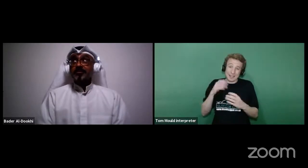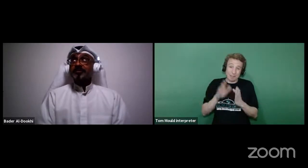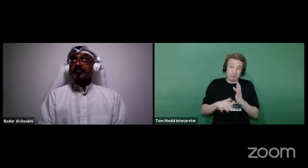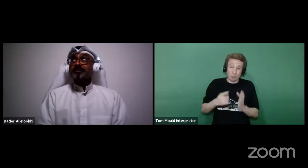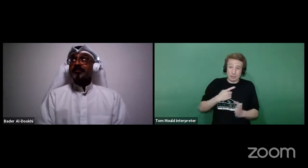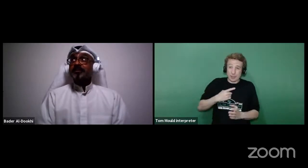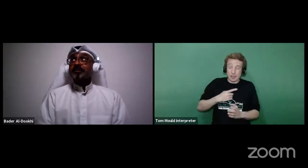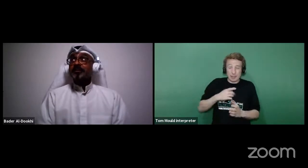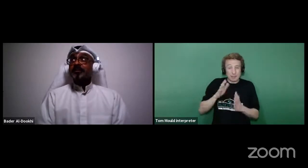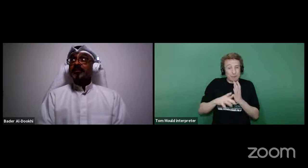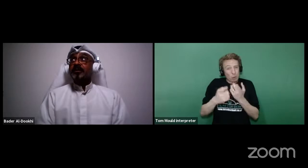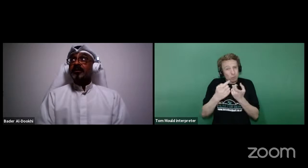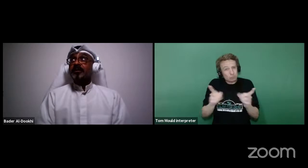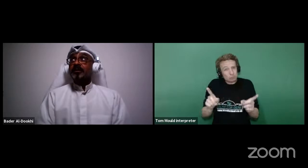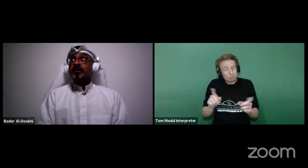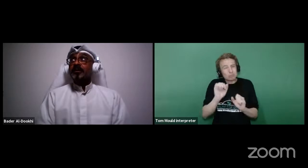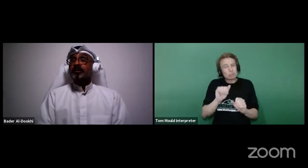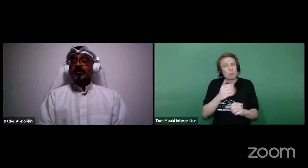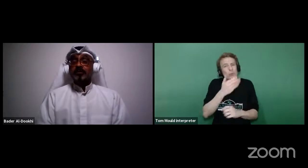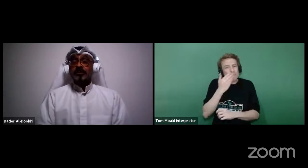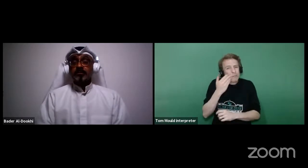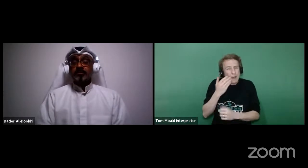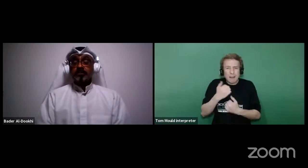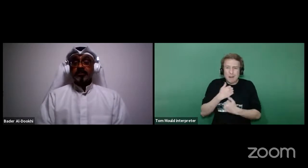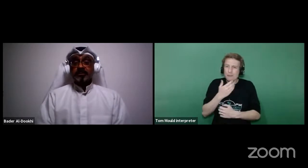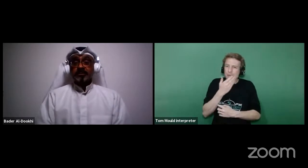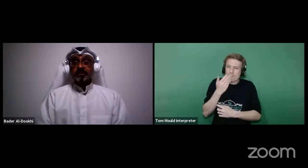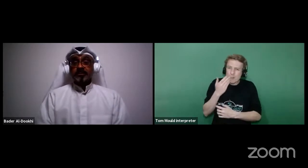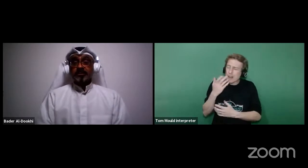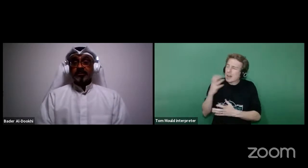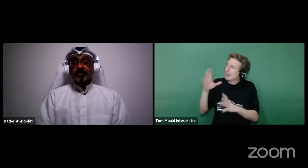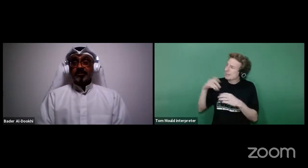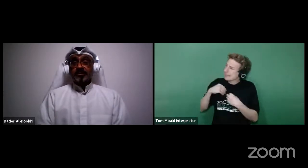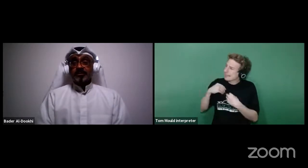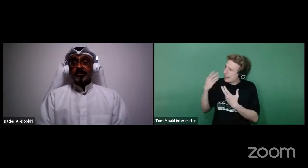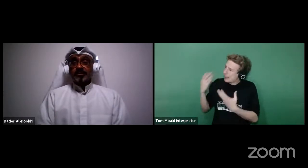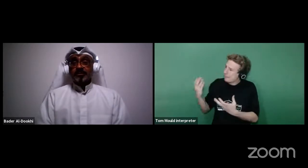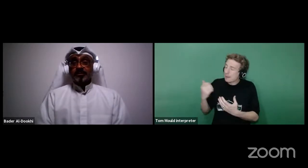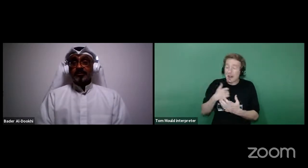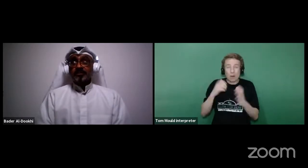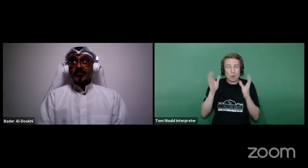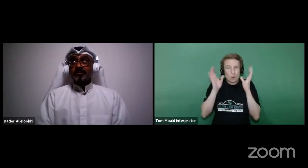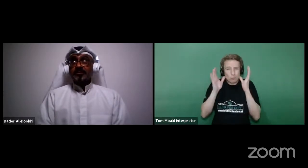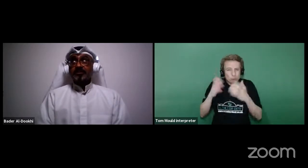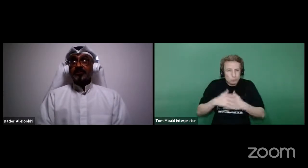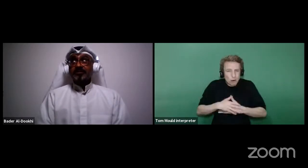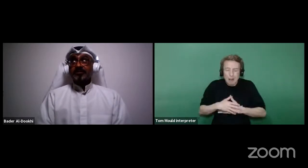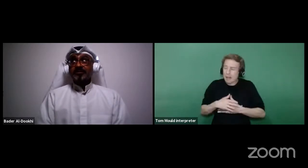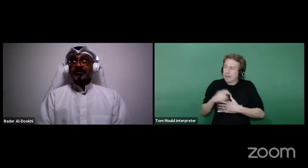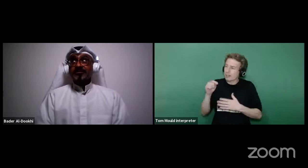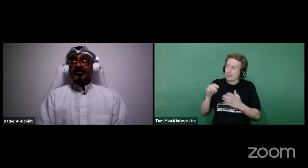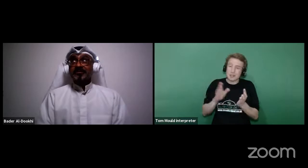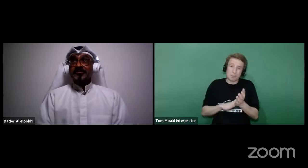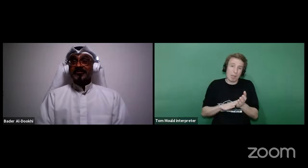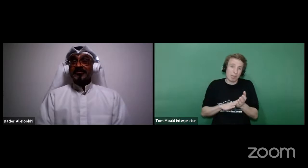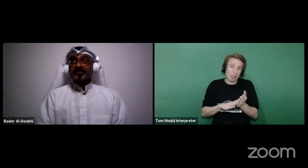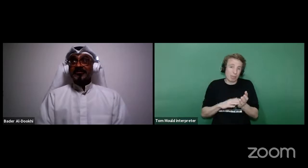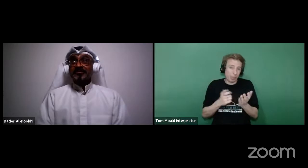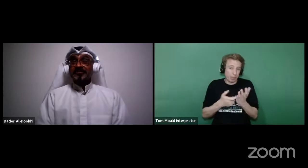our fasting and our praying during this month. And I ask Him to have mercy and pardon